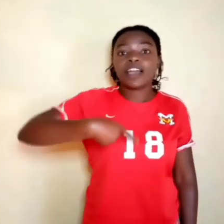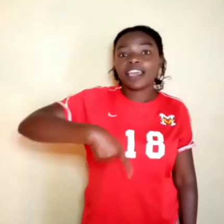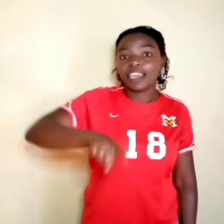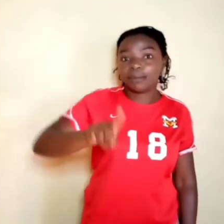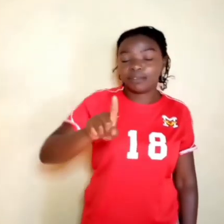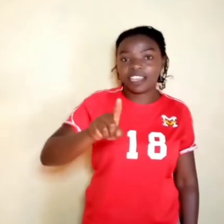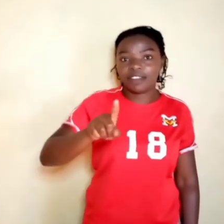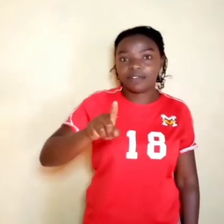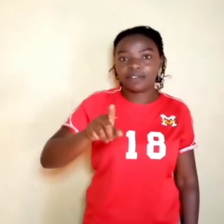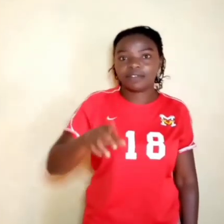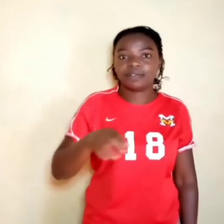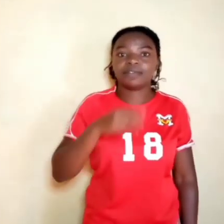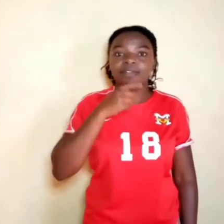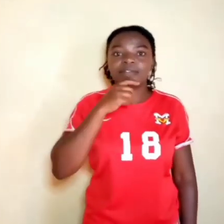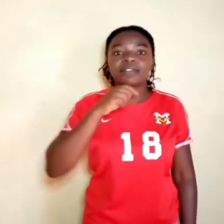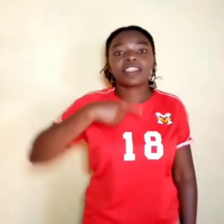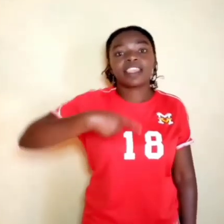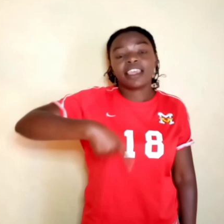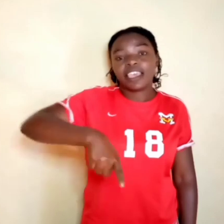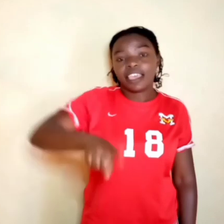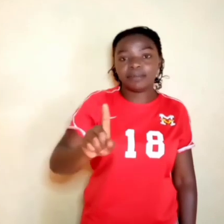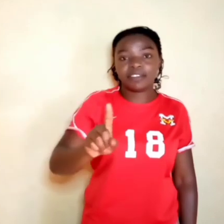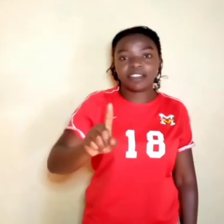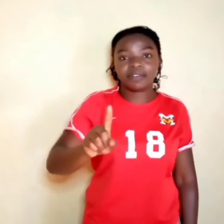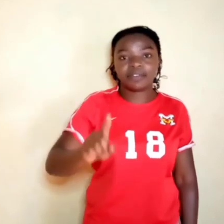So himself, himself.